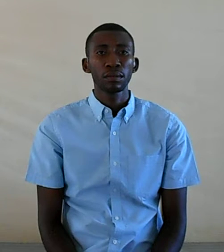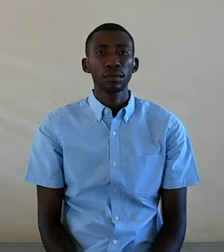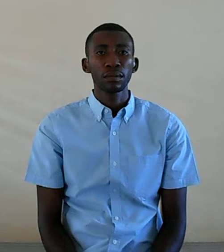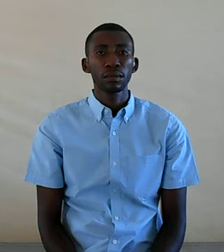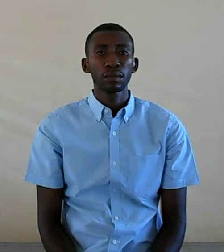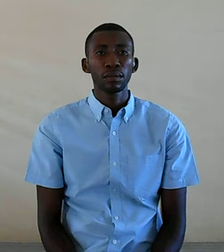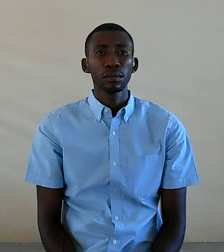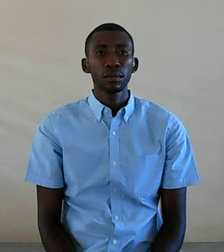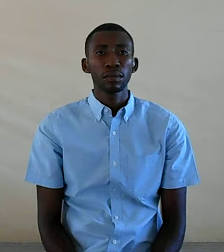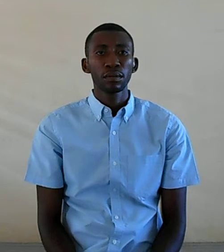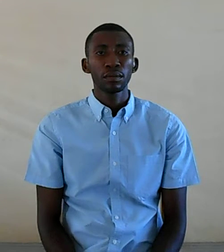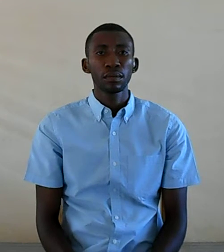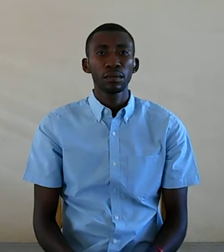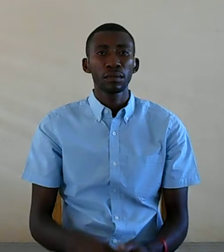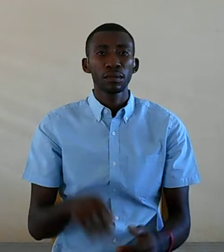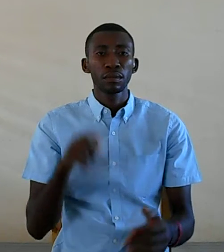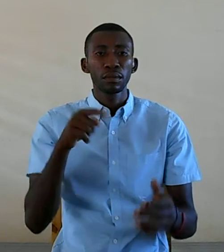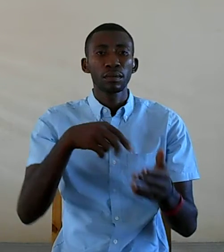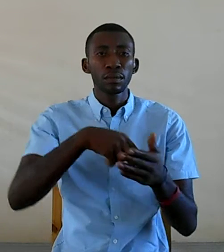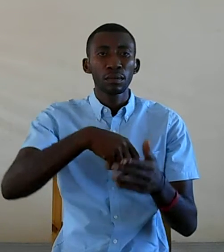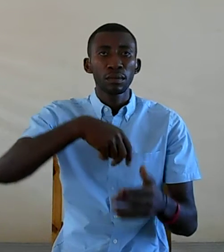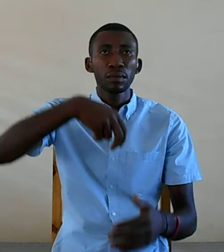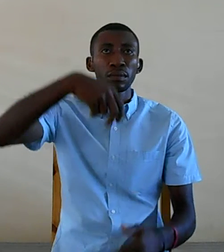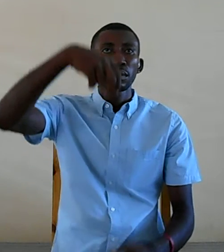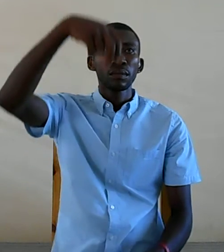Elevator. Ascenseur.